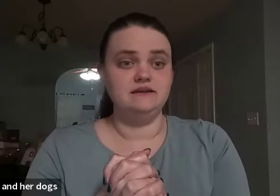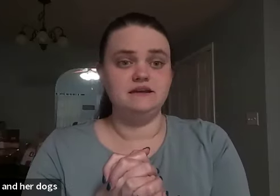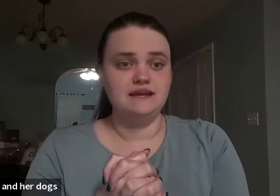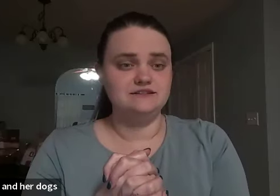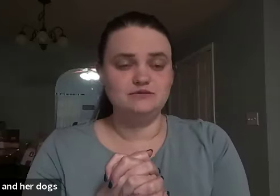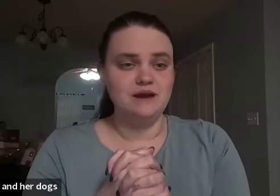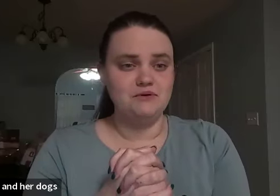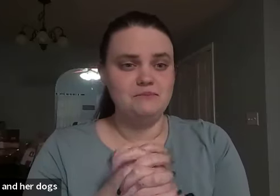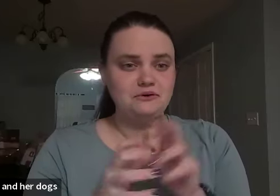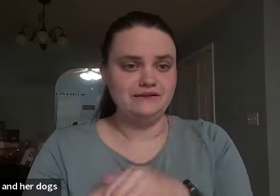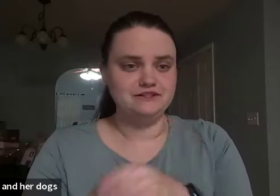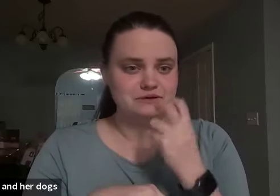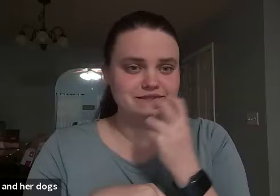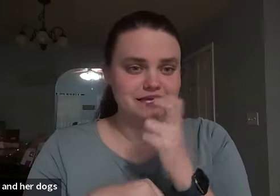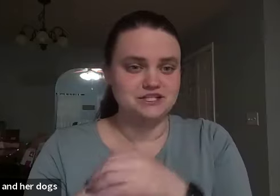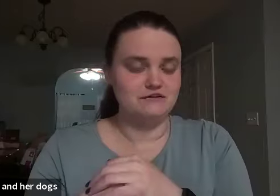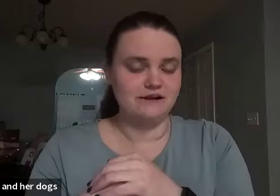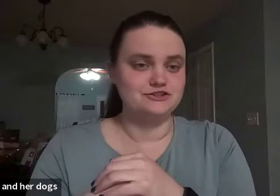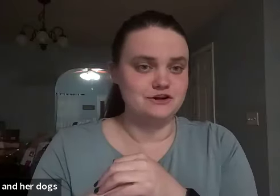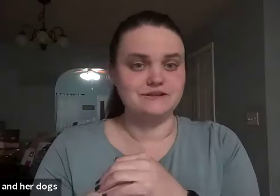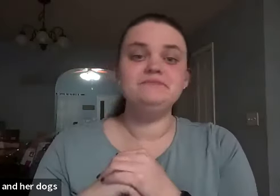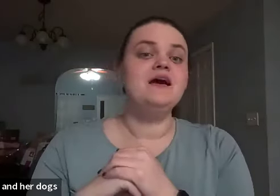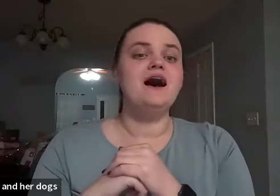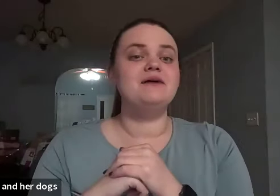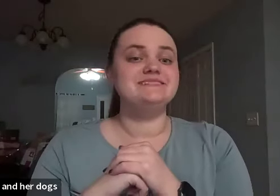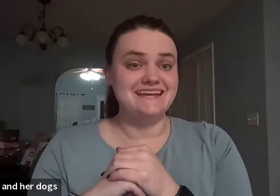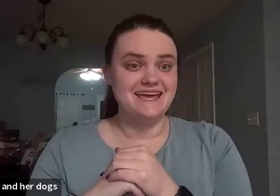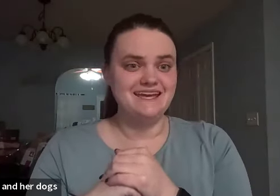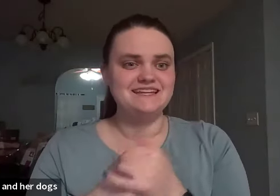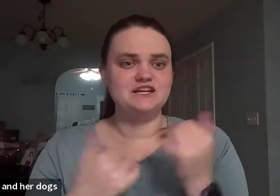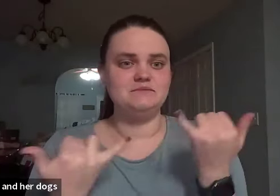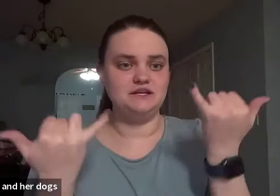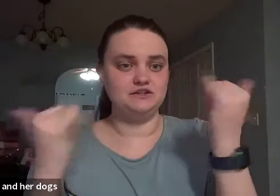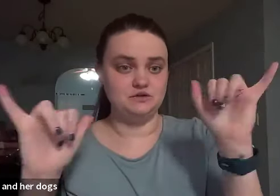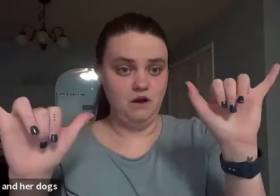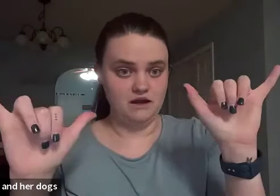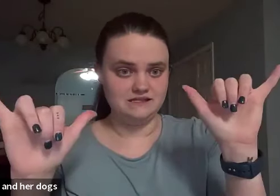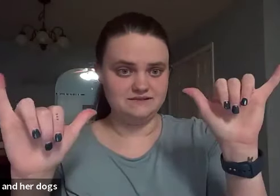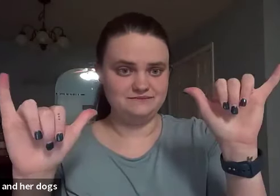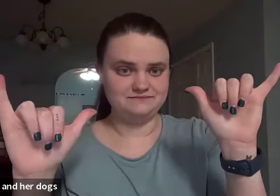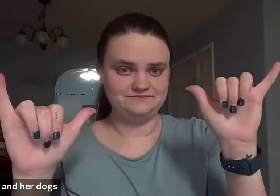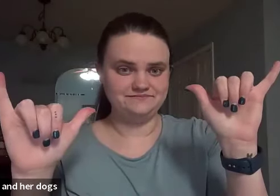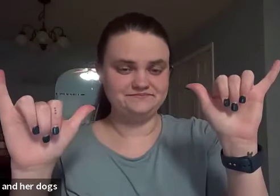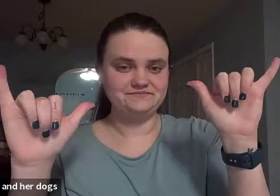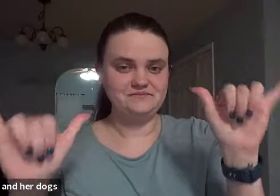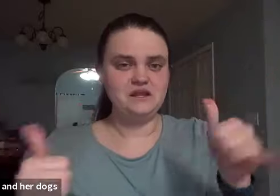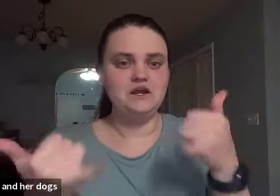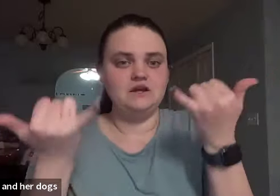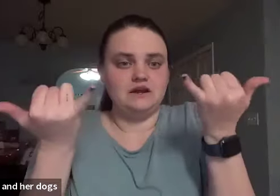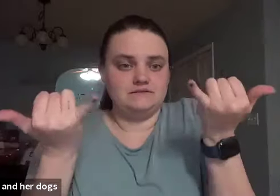today, can't do my proper English pronunciation over here, struggling. Today is going to be two Y's. You're going to